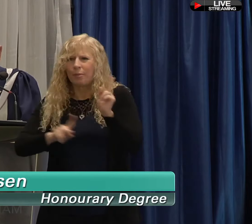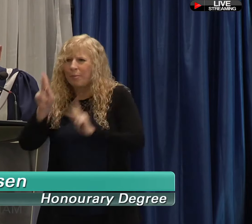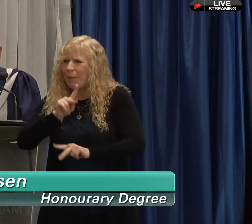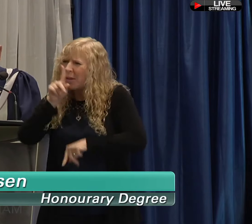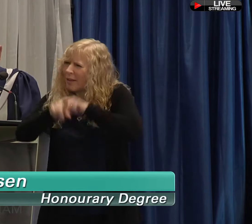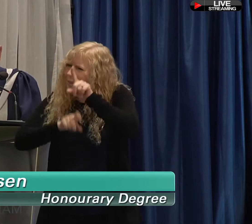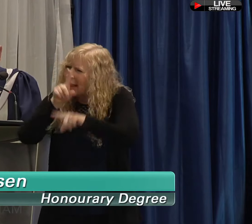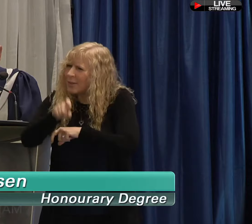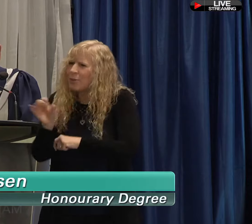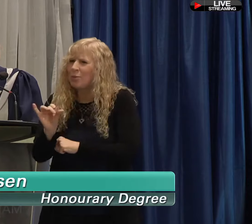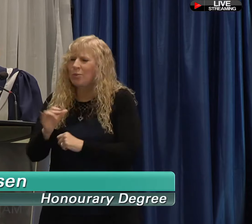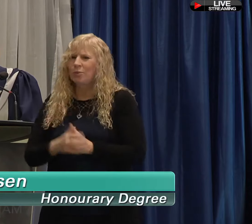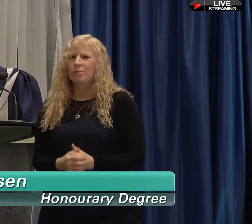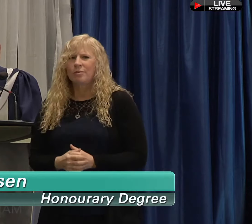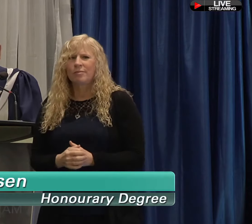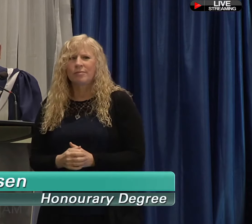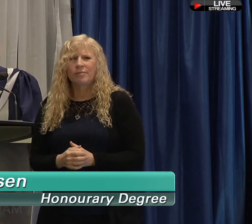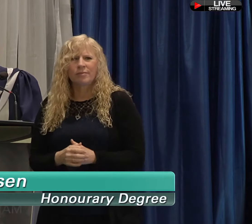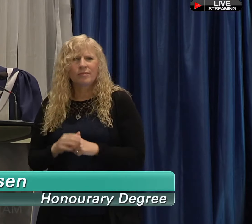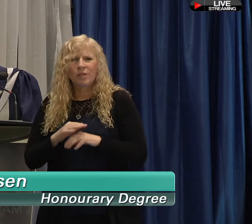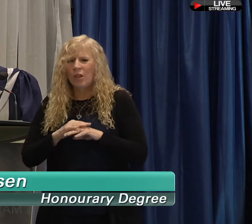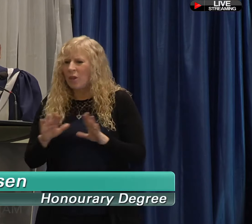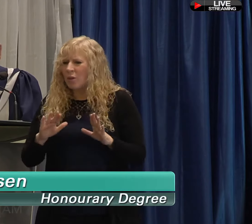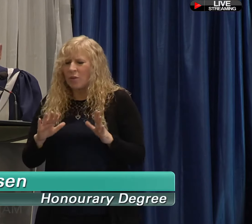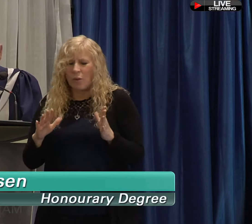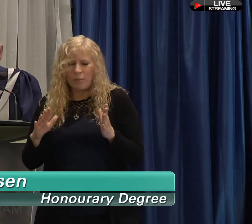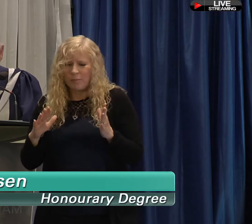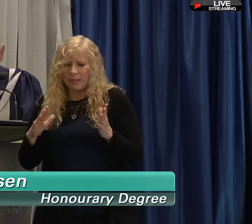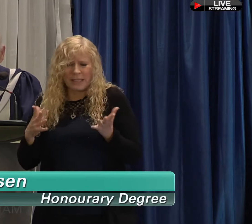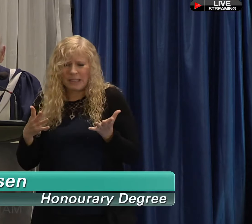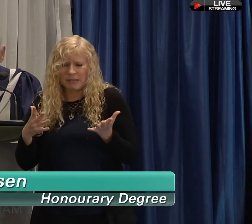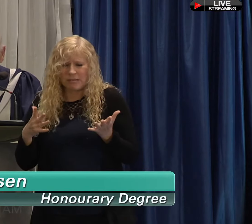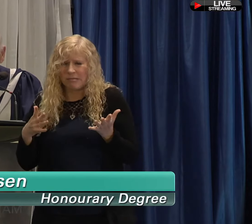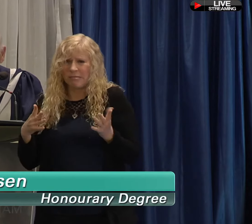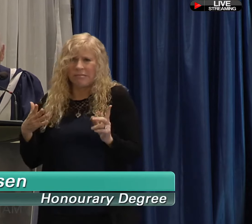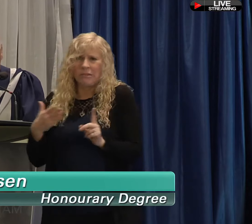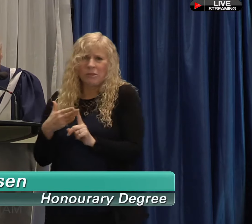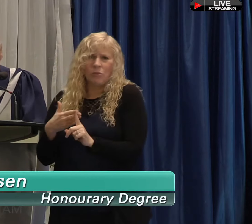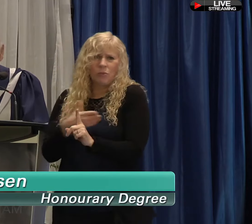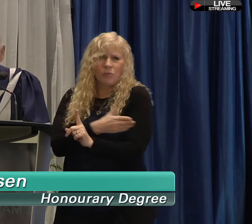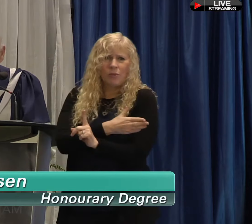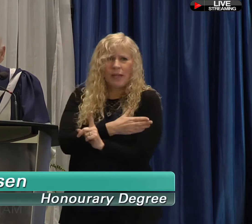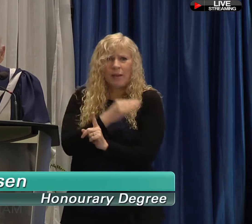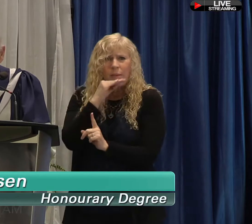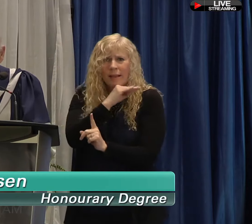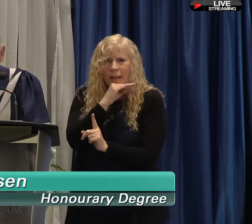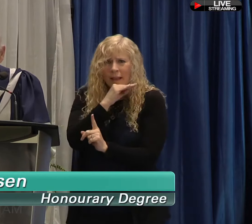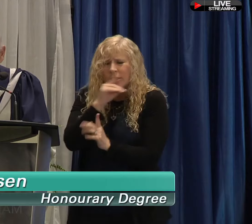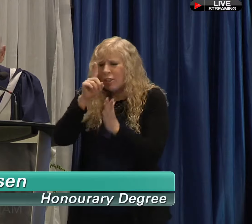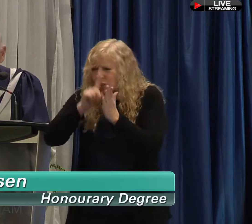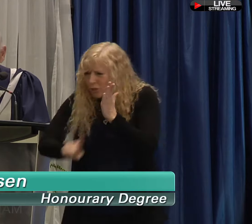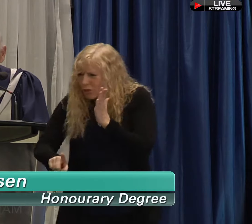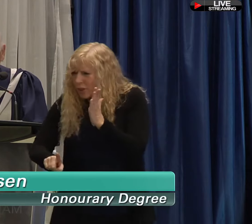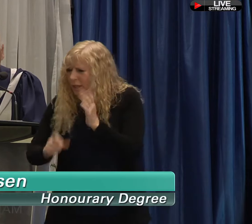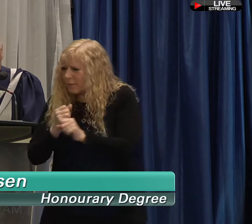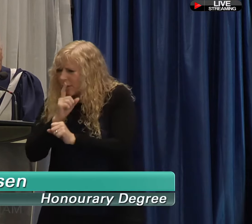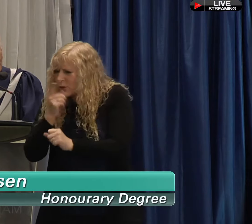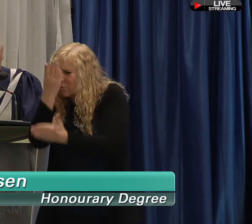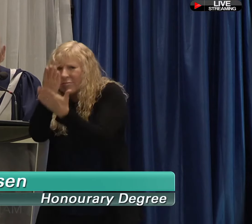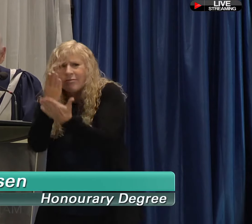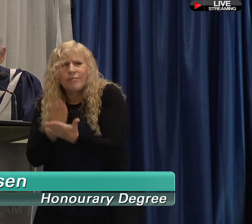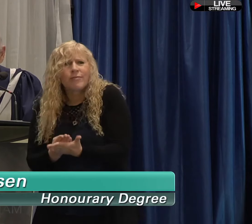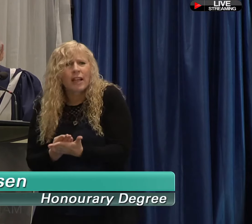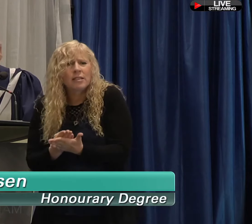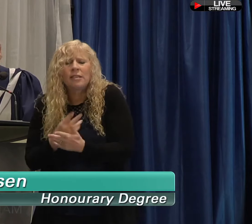questions. Don't be swayed by lies. Check facts and be careful with the